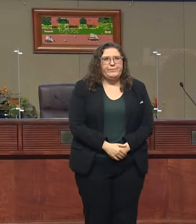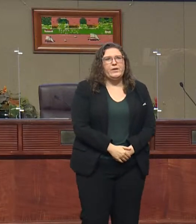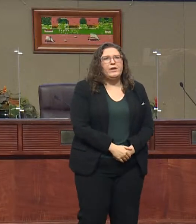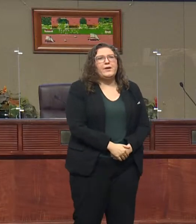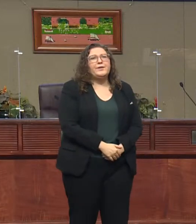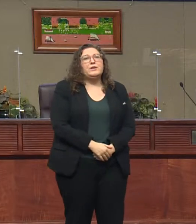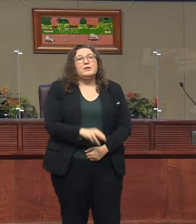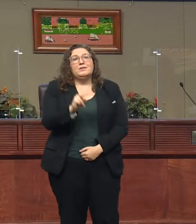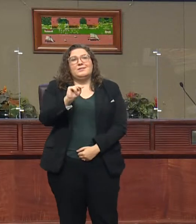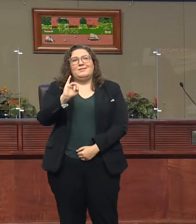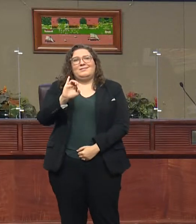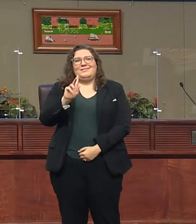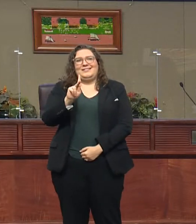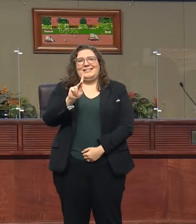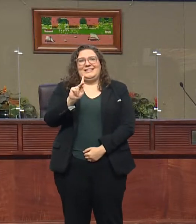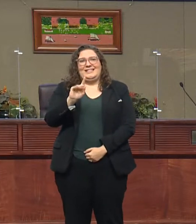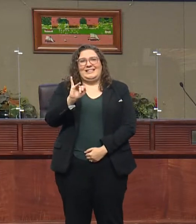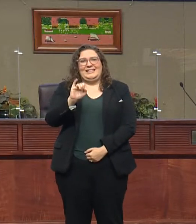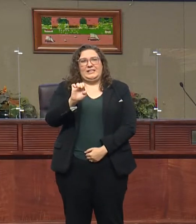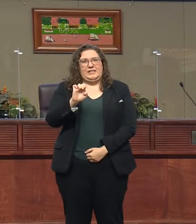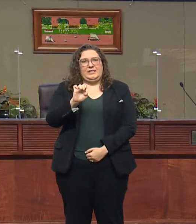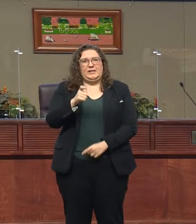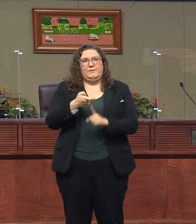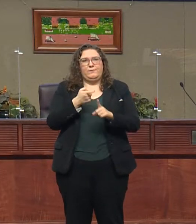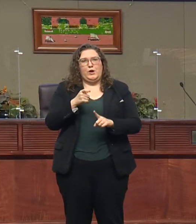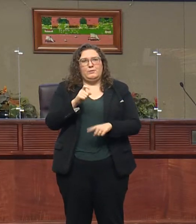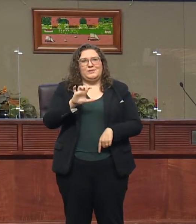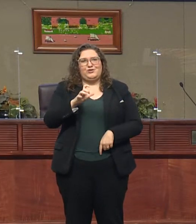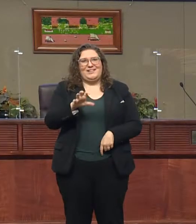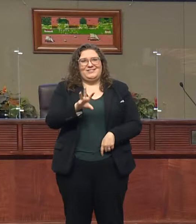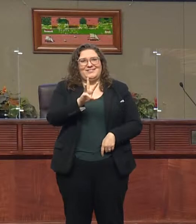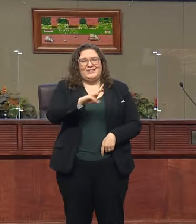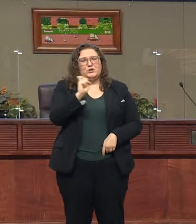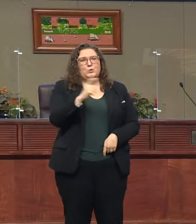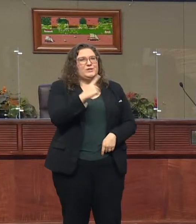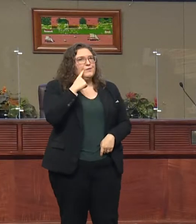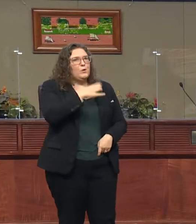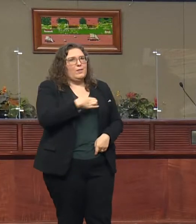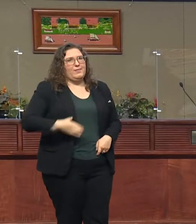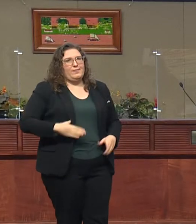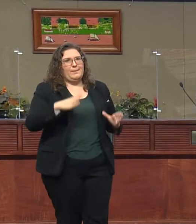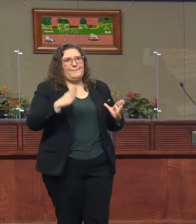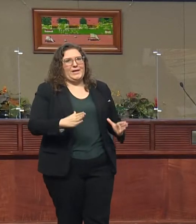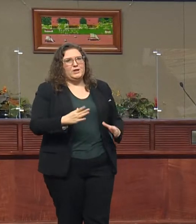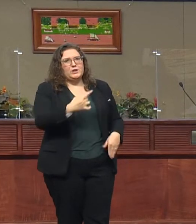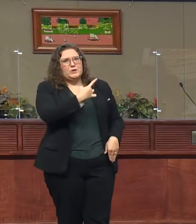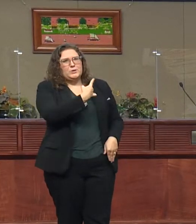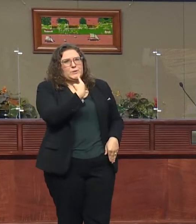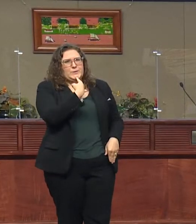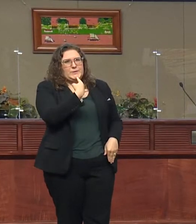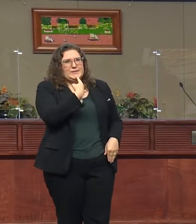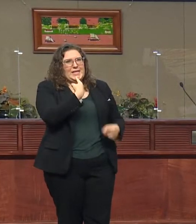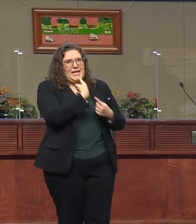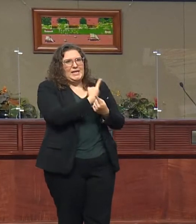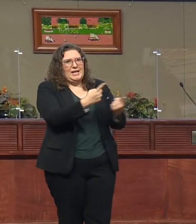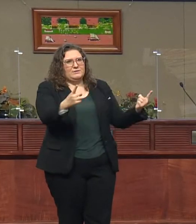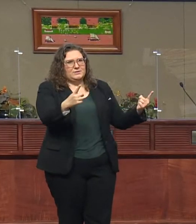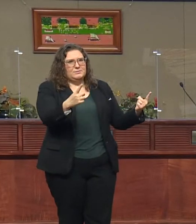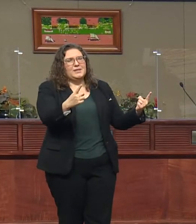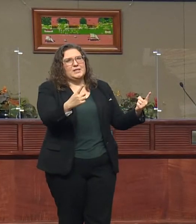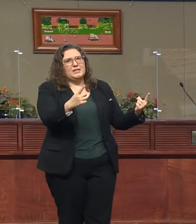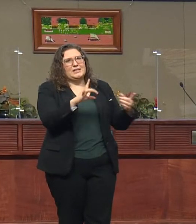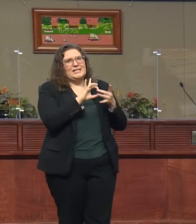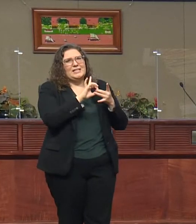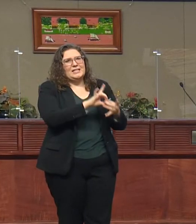Nikki Zizaza with News 6. My question's for Mayor Demings. Mayor Demings, you mentioned that you're going to be making the announcement in terms of